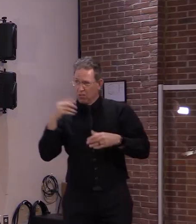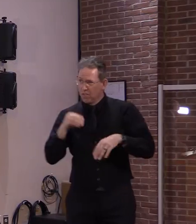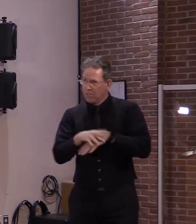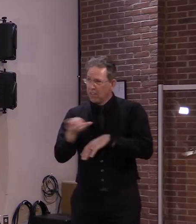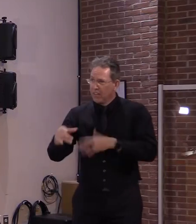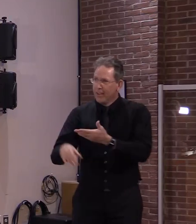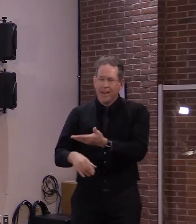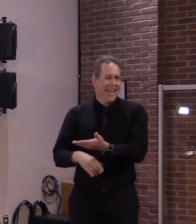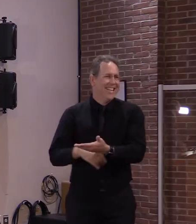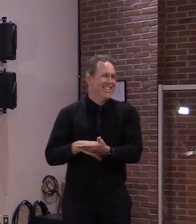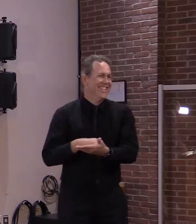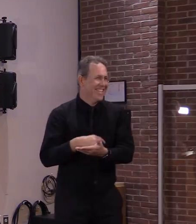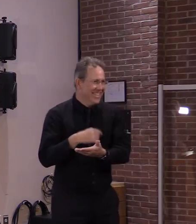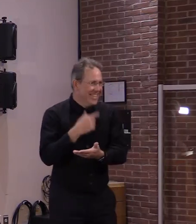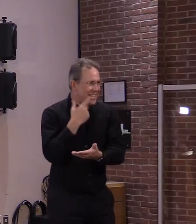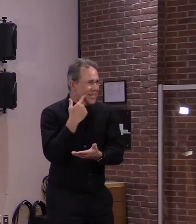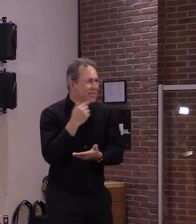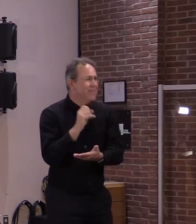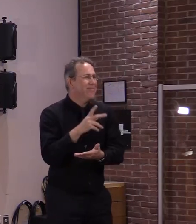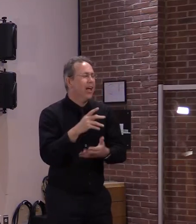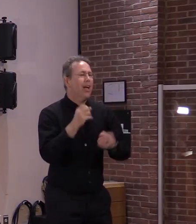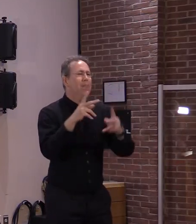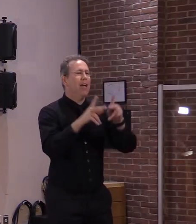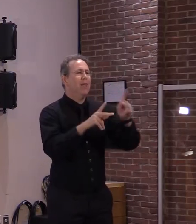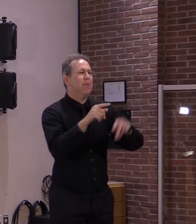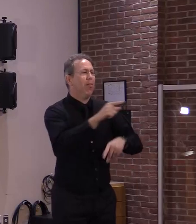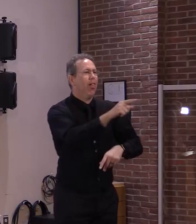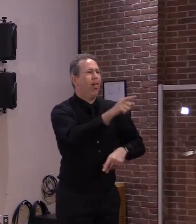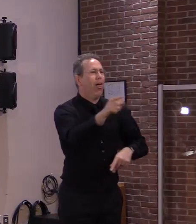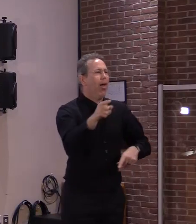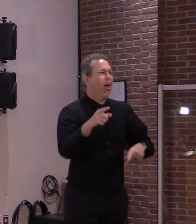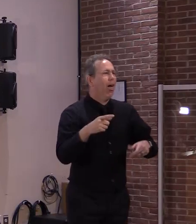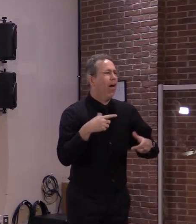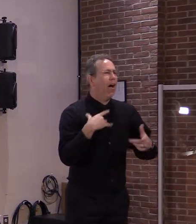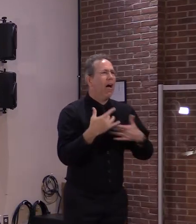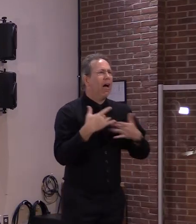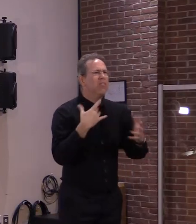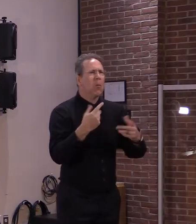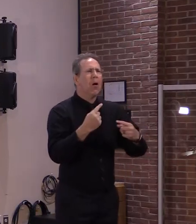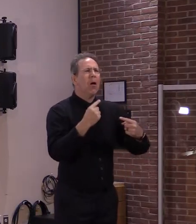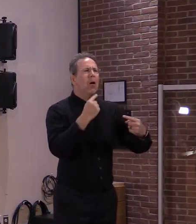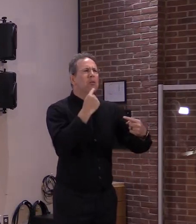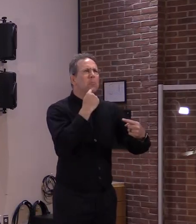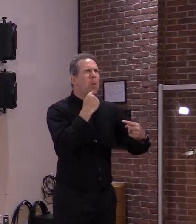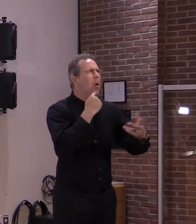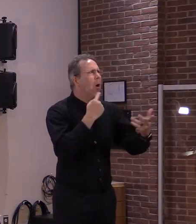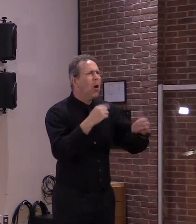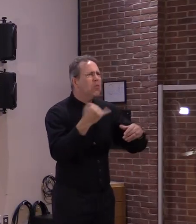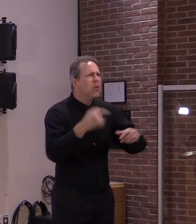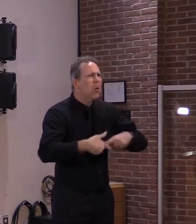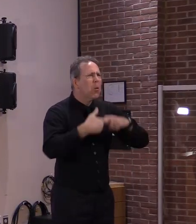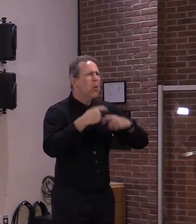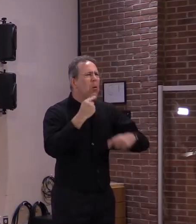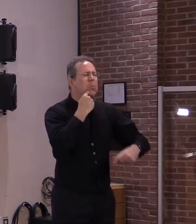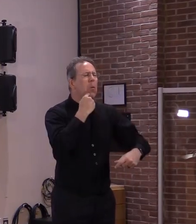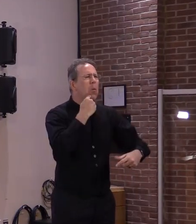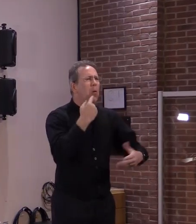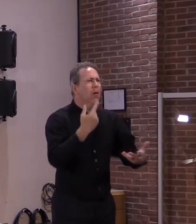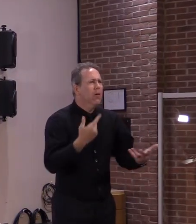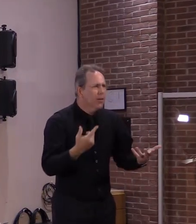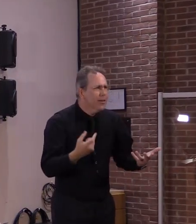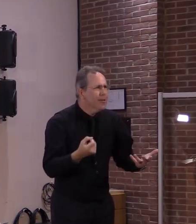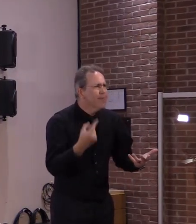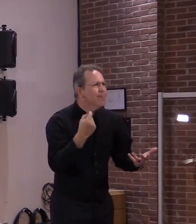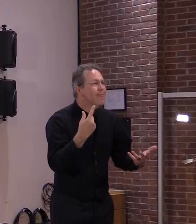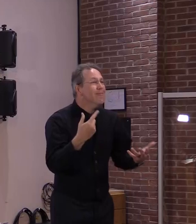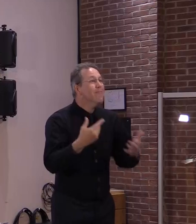Originally, long before the pause, people were worried that people didn't want the J&J